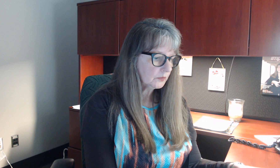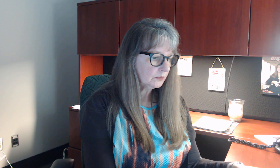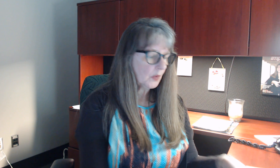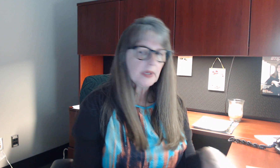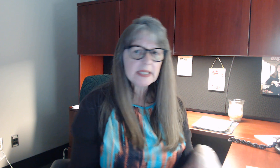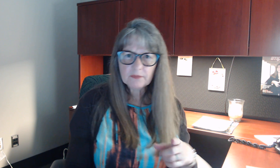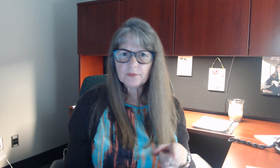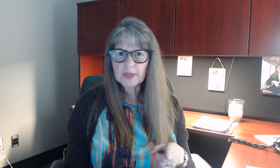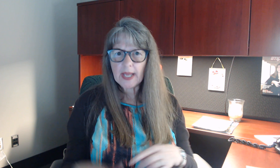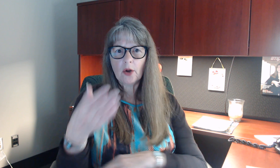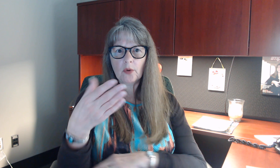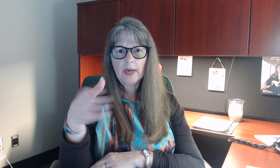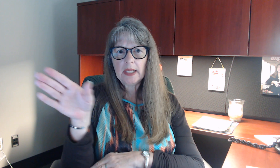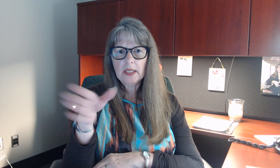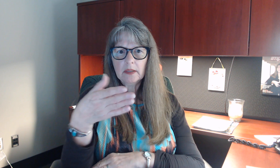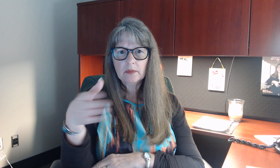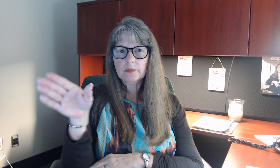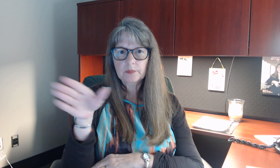We did flag already.